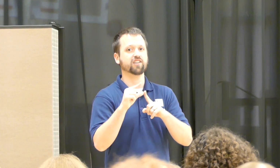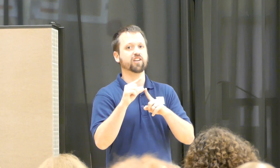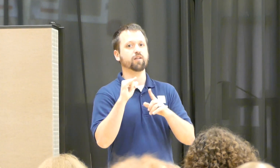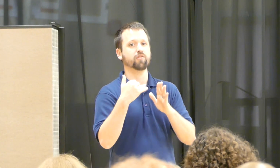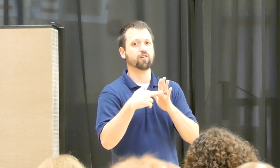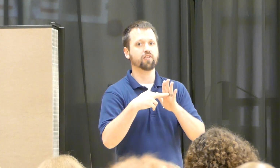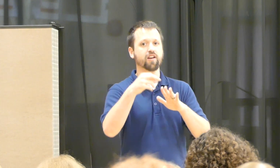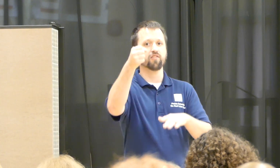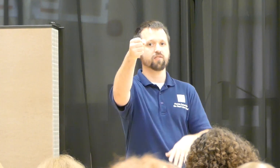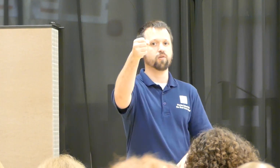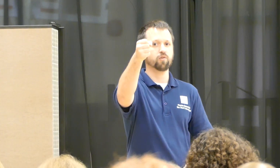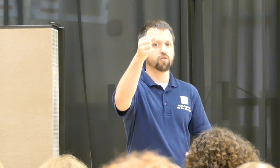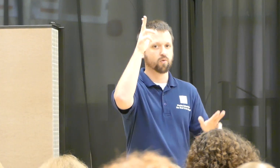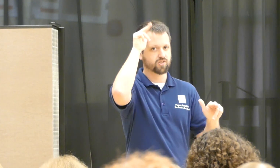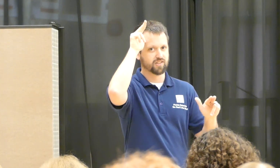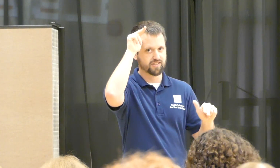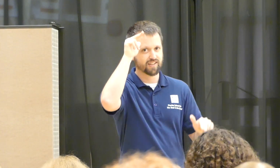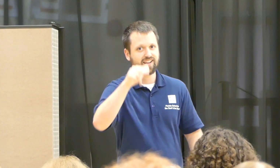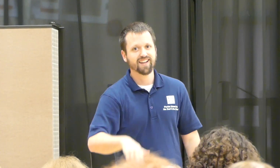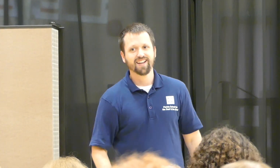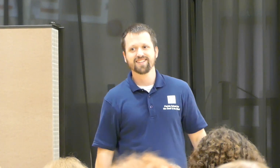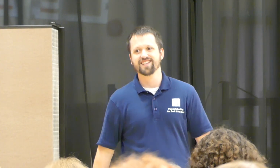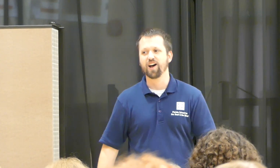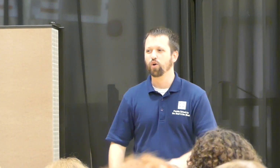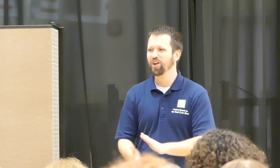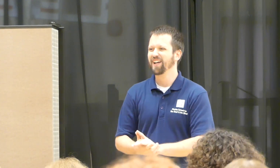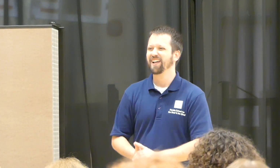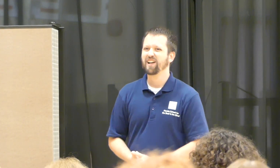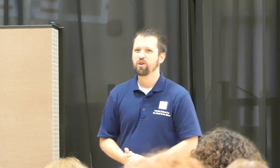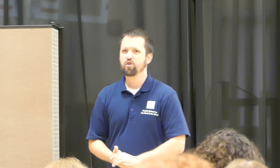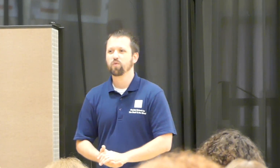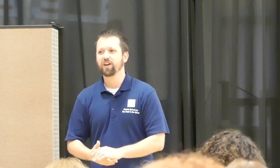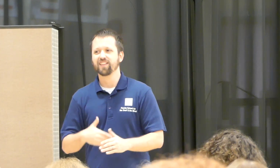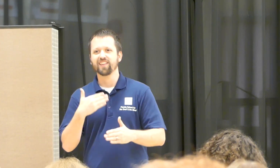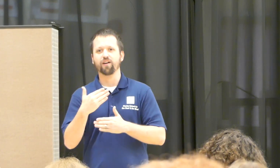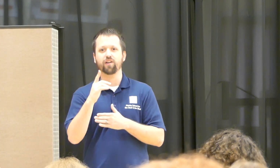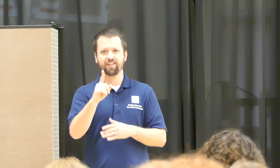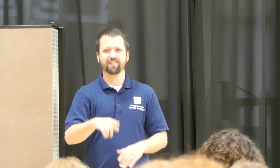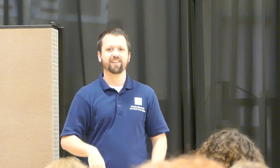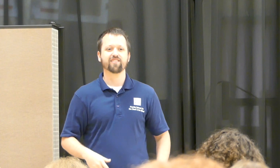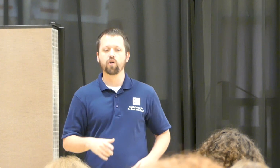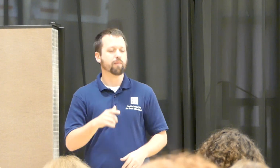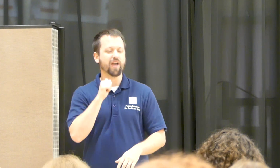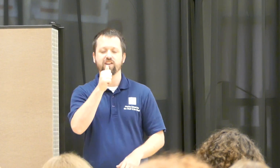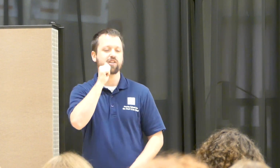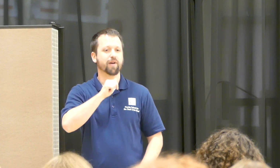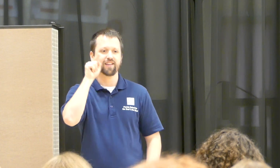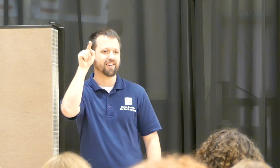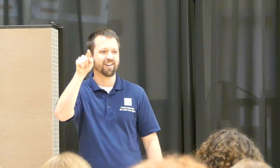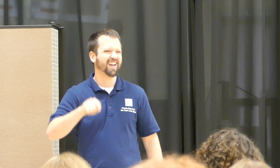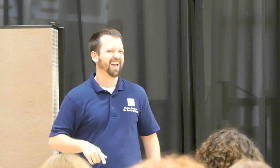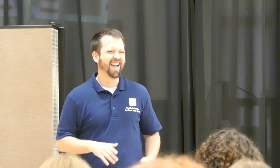Jacob. So you got hold your horses. So we'll get to that one. He's so impatient